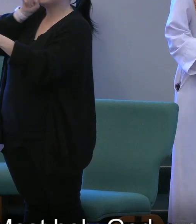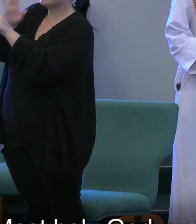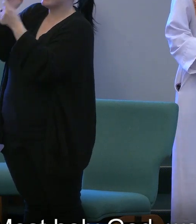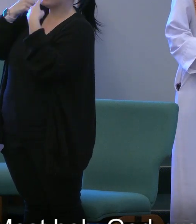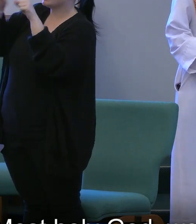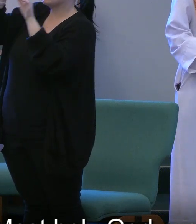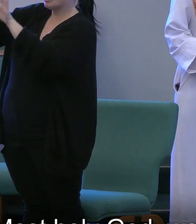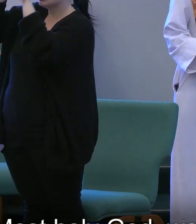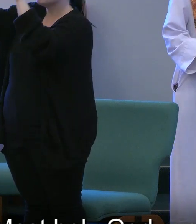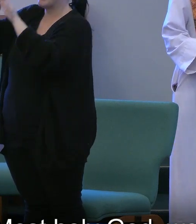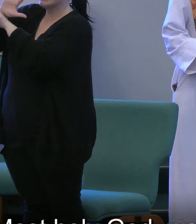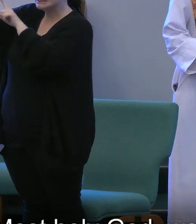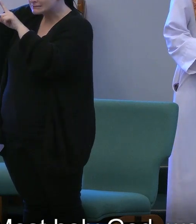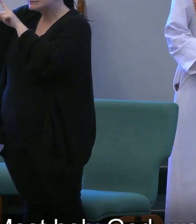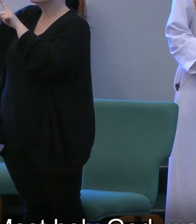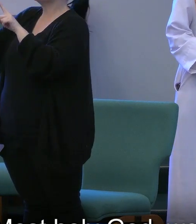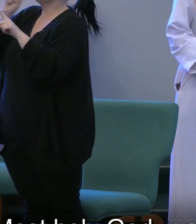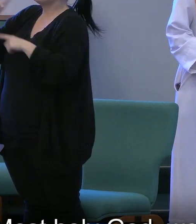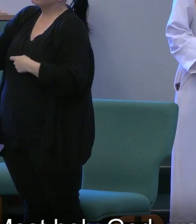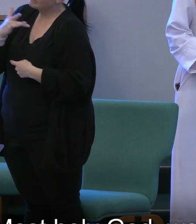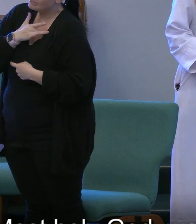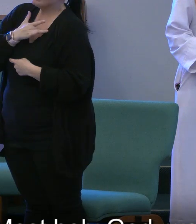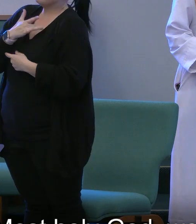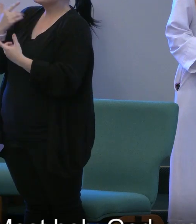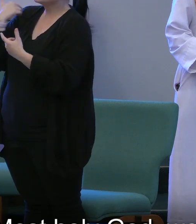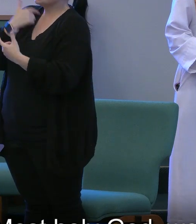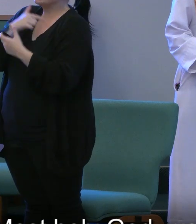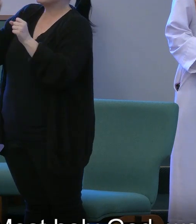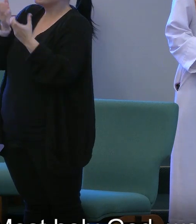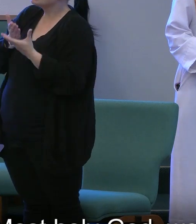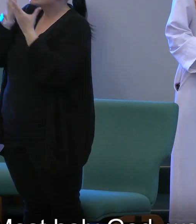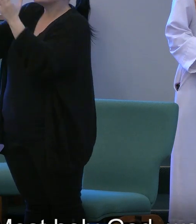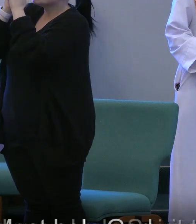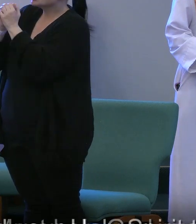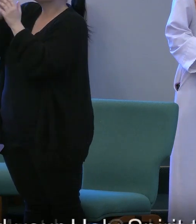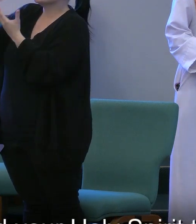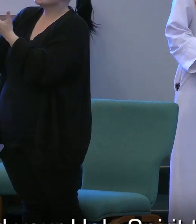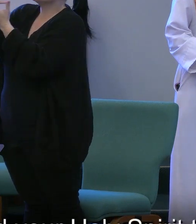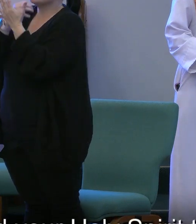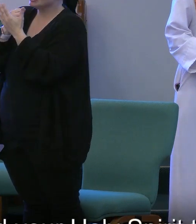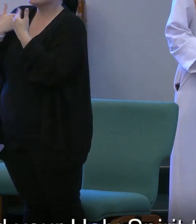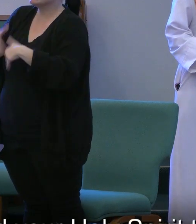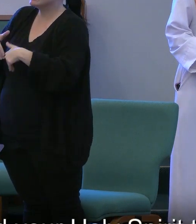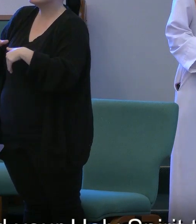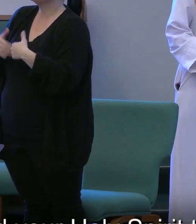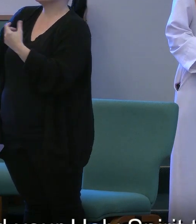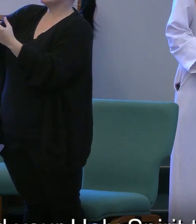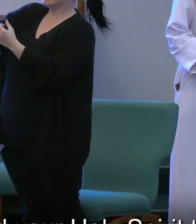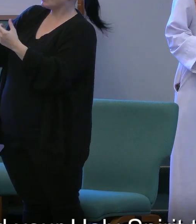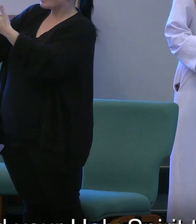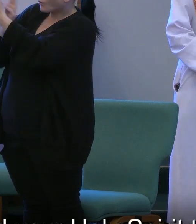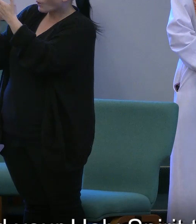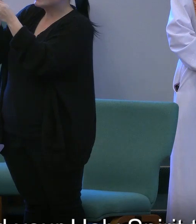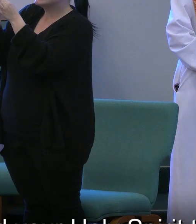your greatness. Stir our hearts that we may bring you the worship you deserve. Send your